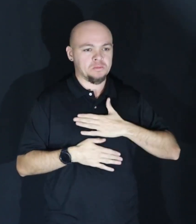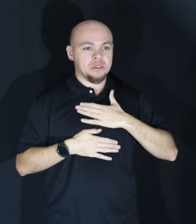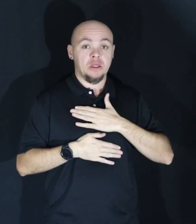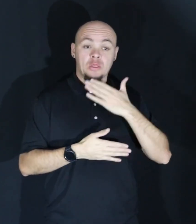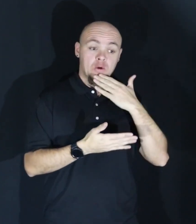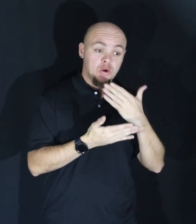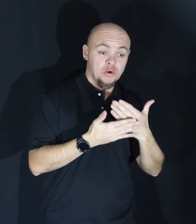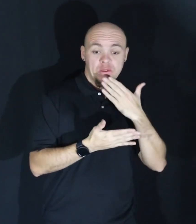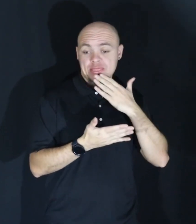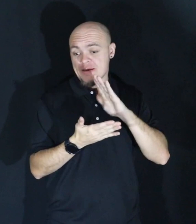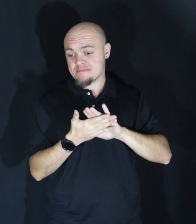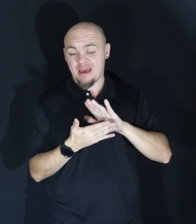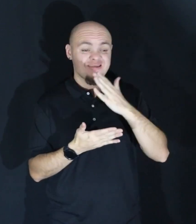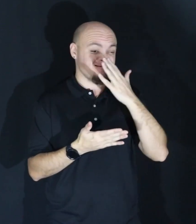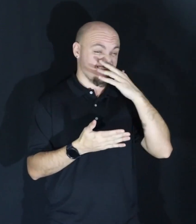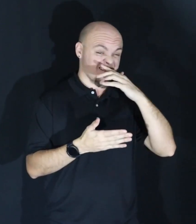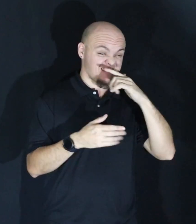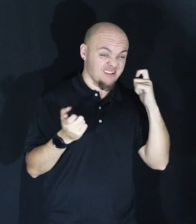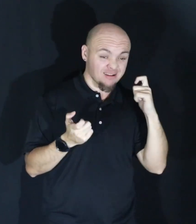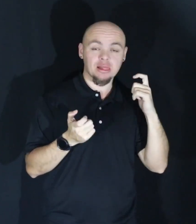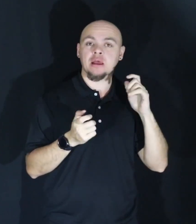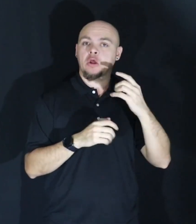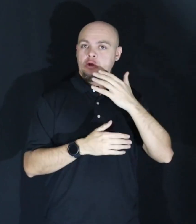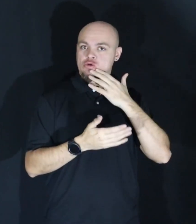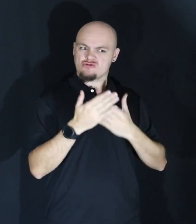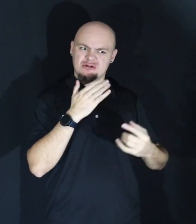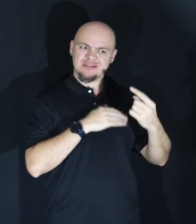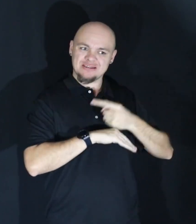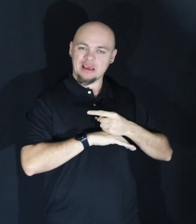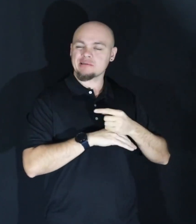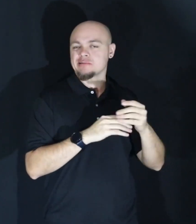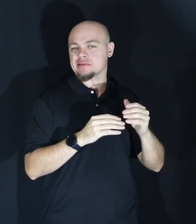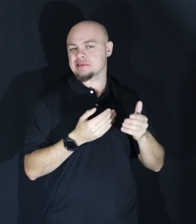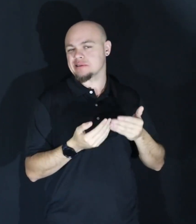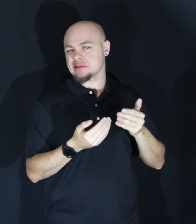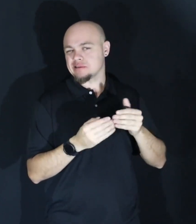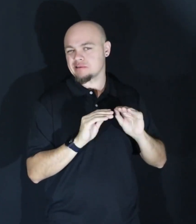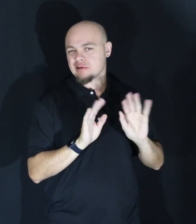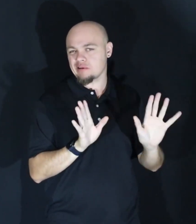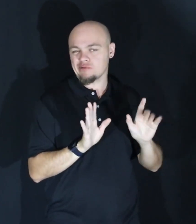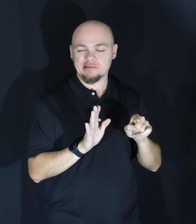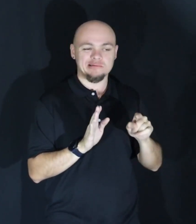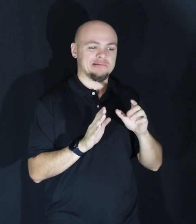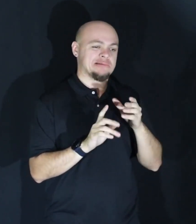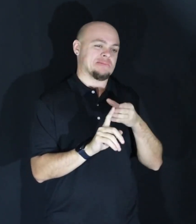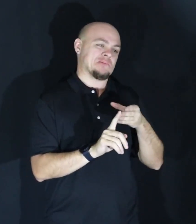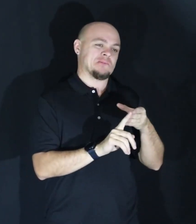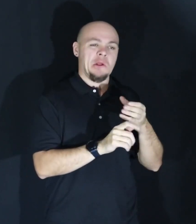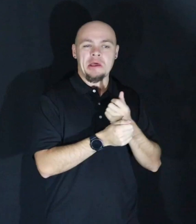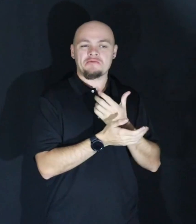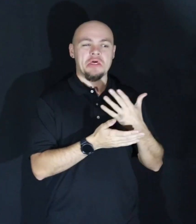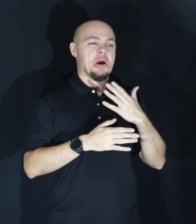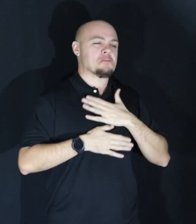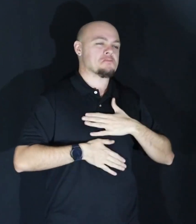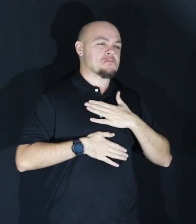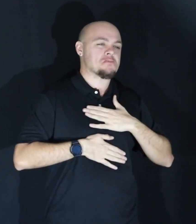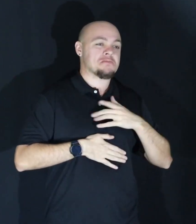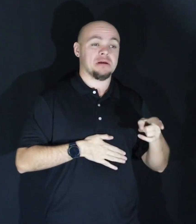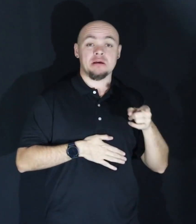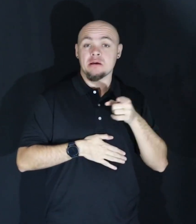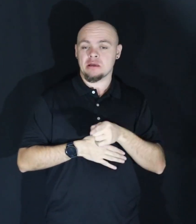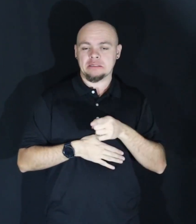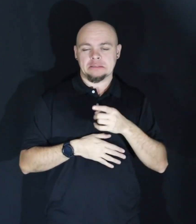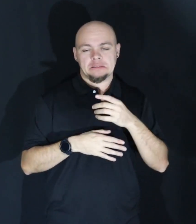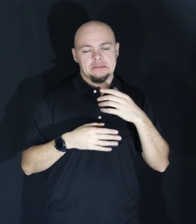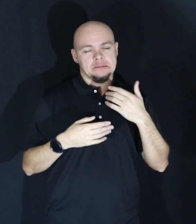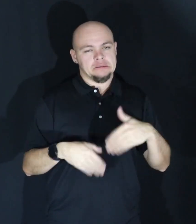good, the bad, the ugly. On good days, it was easy and obvious to focus on it as I had so much to be grateful for. In